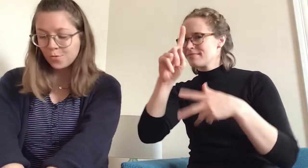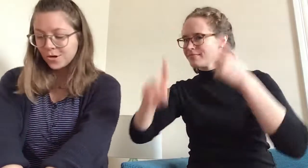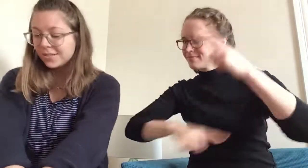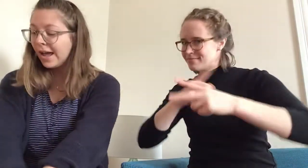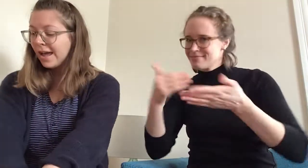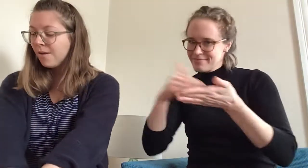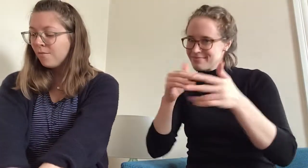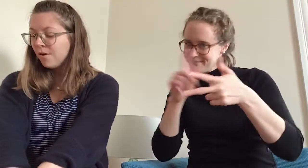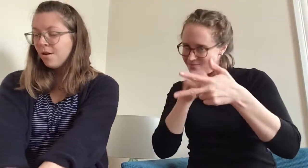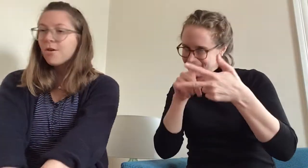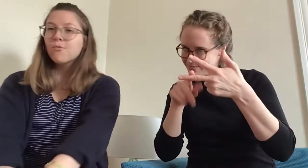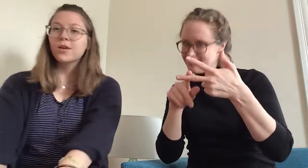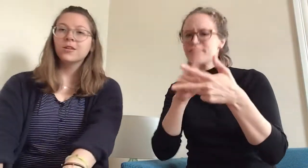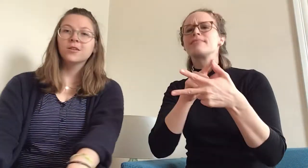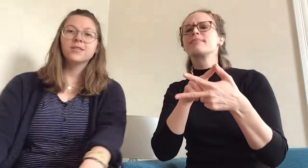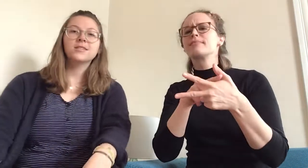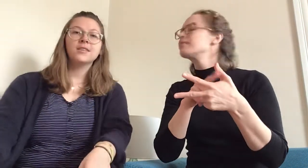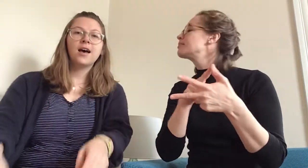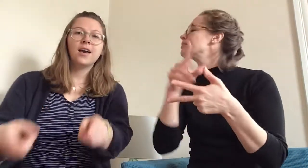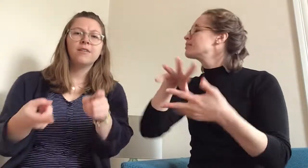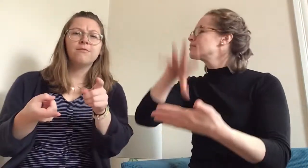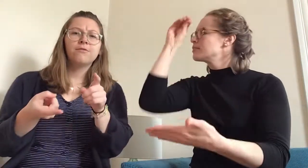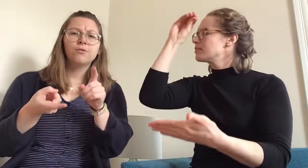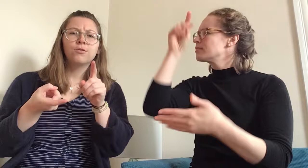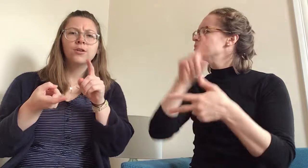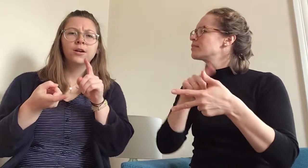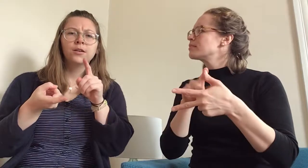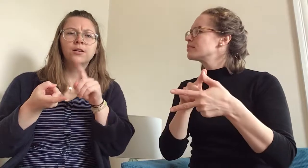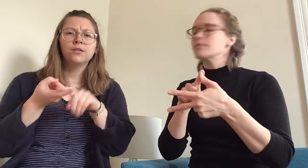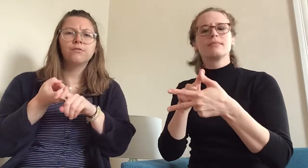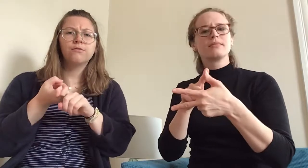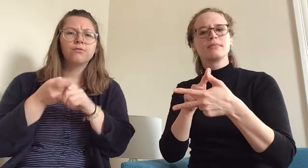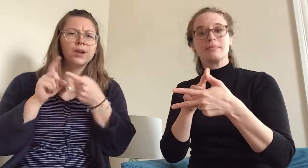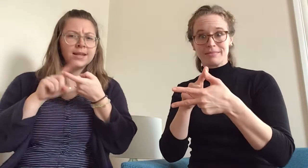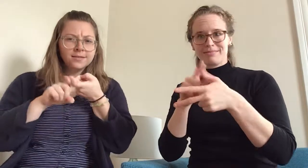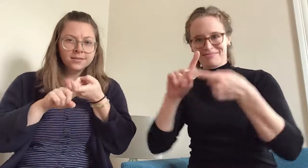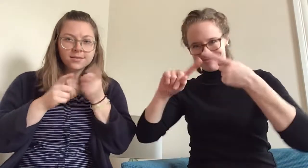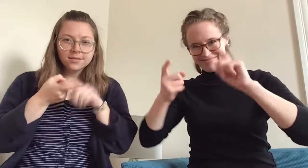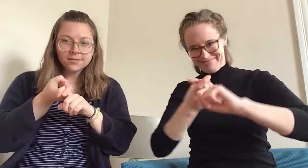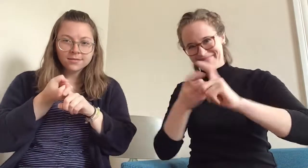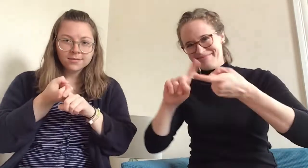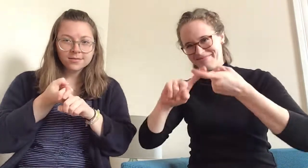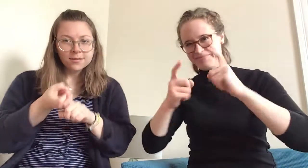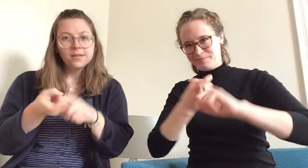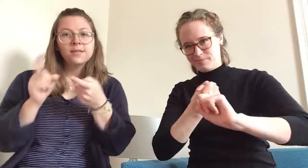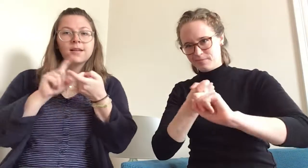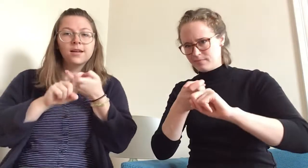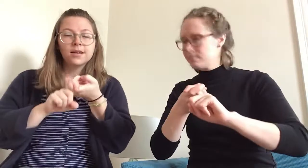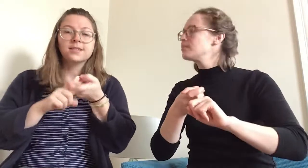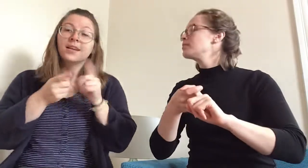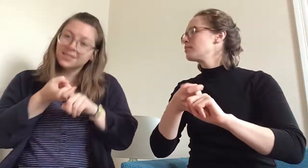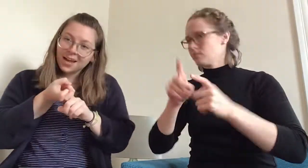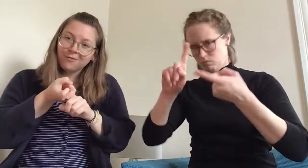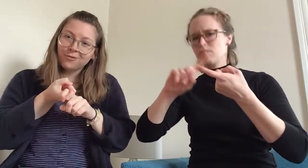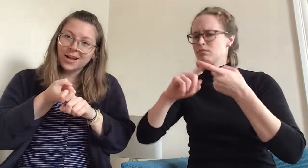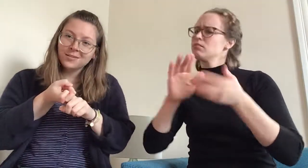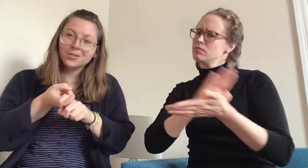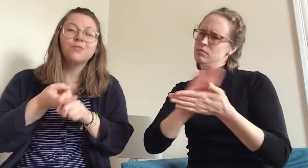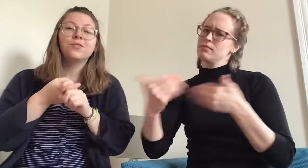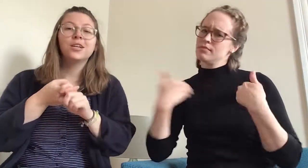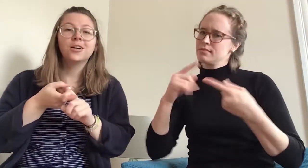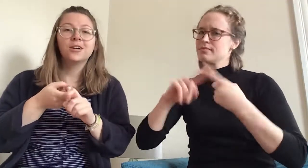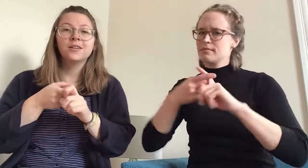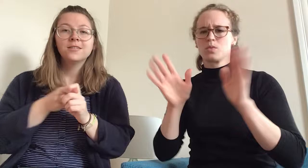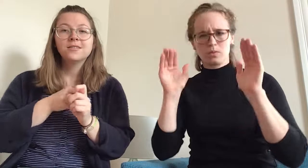signs one more time. We learned the sign for friends. And it's nice to have